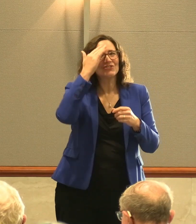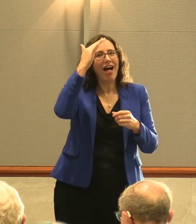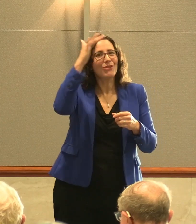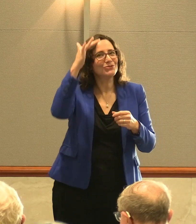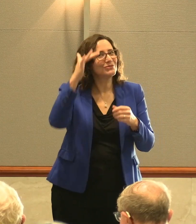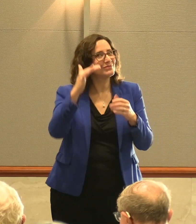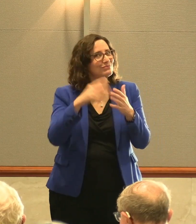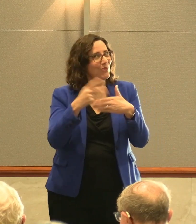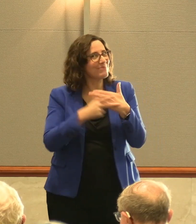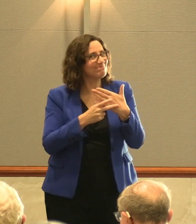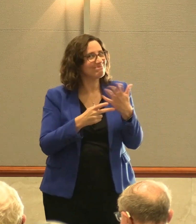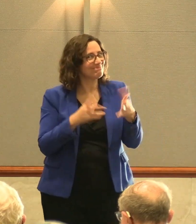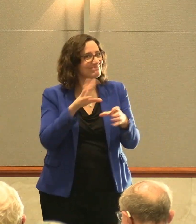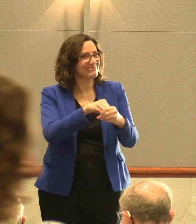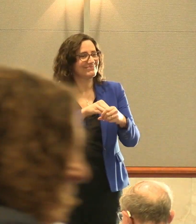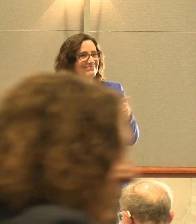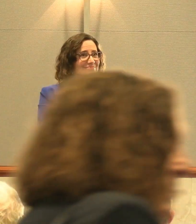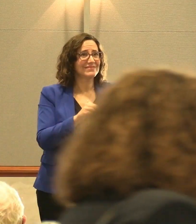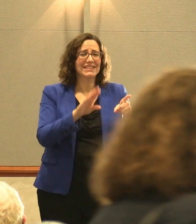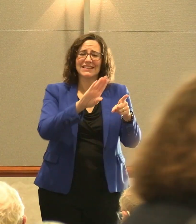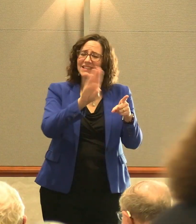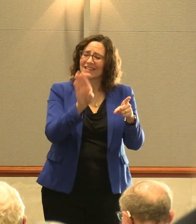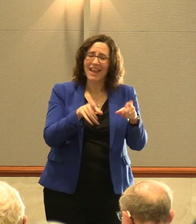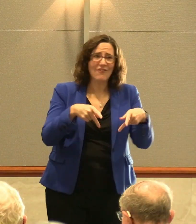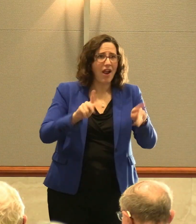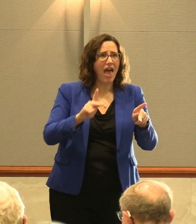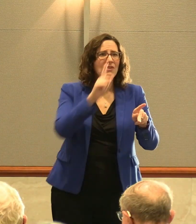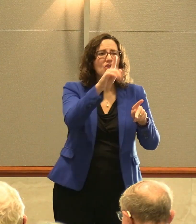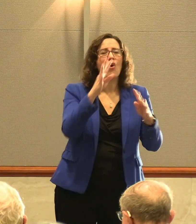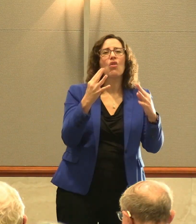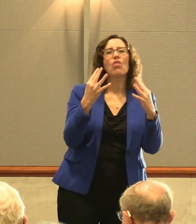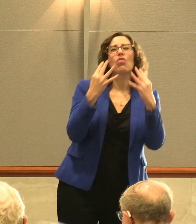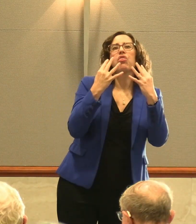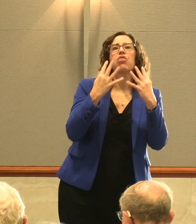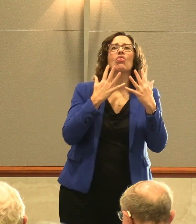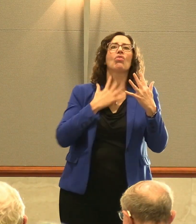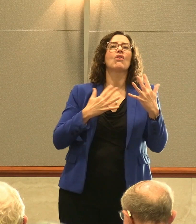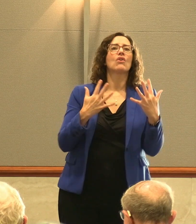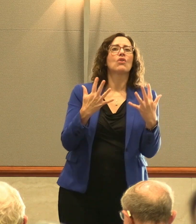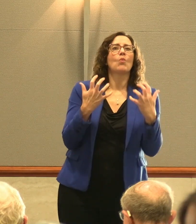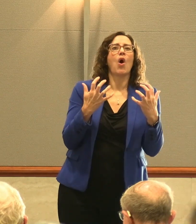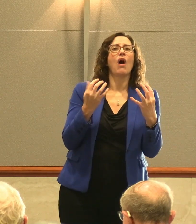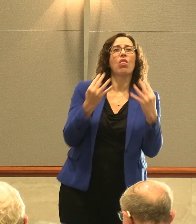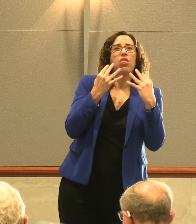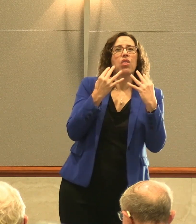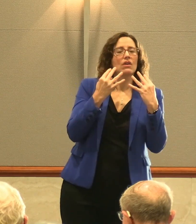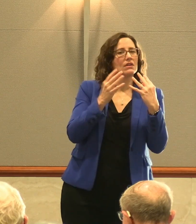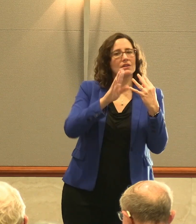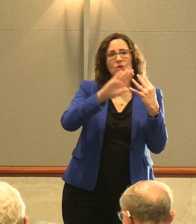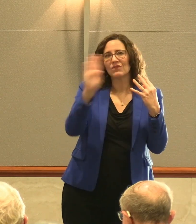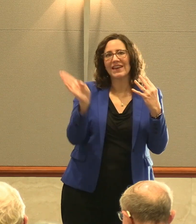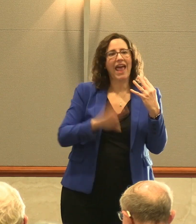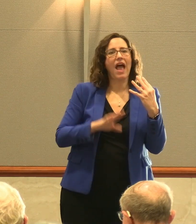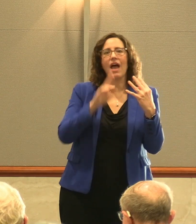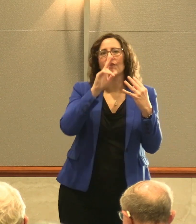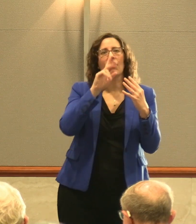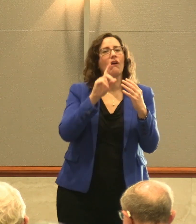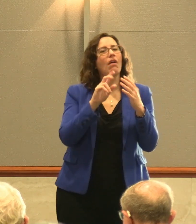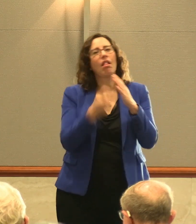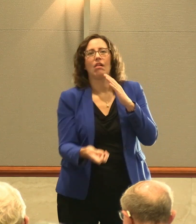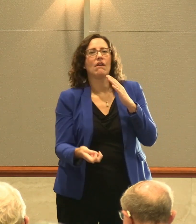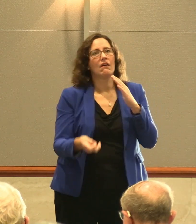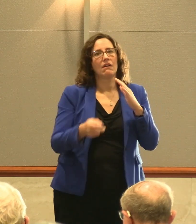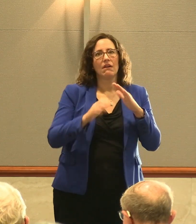you for never allowing redifat hakavod, the desire for personal honor and recognition, to